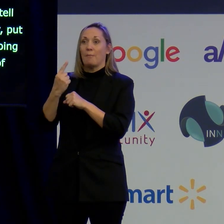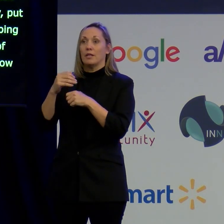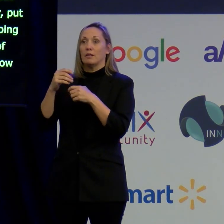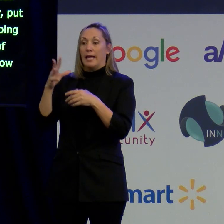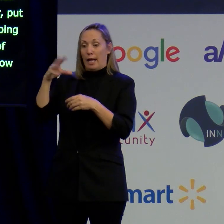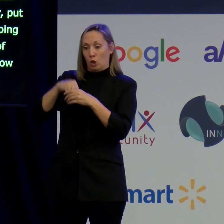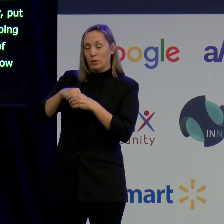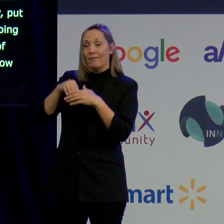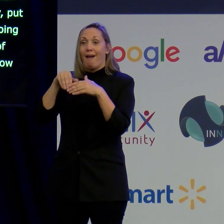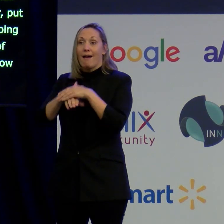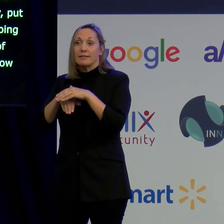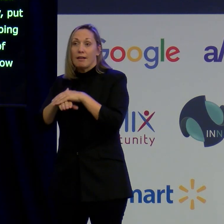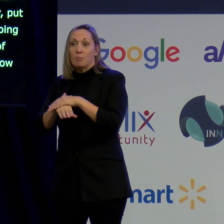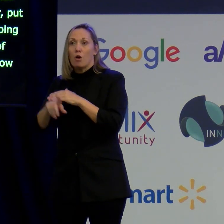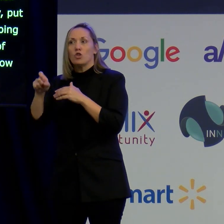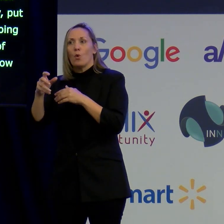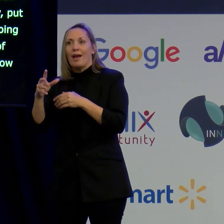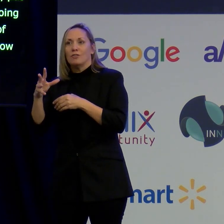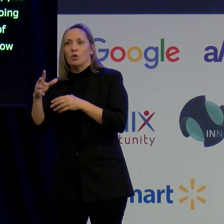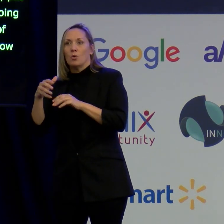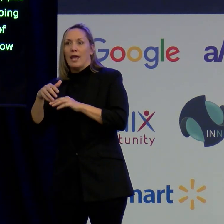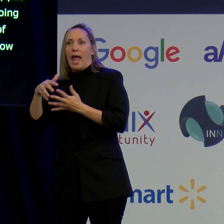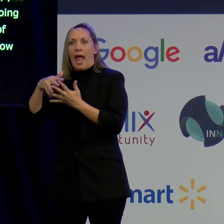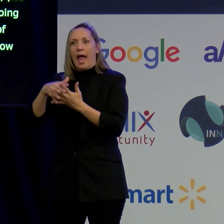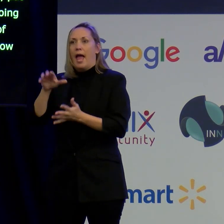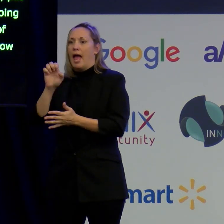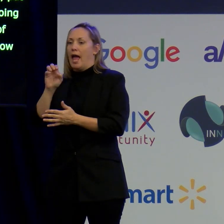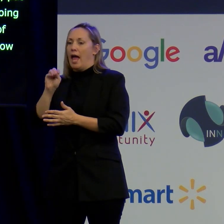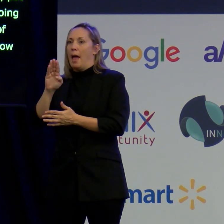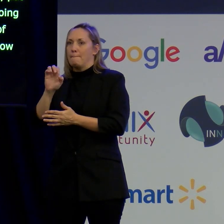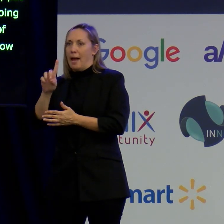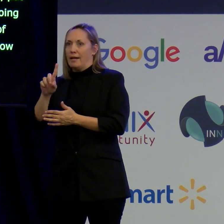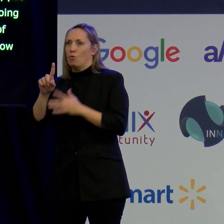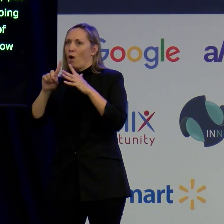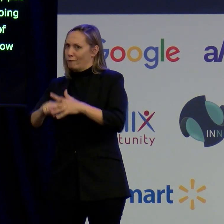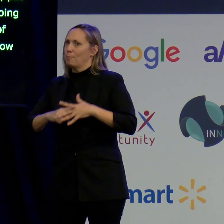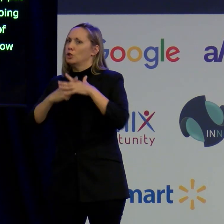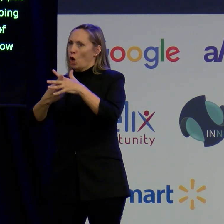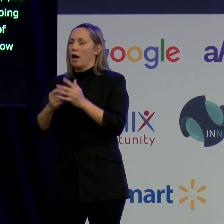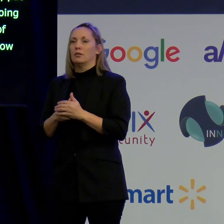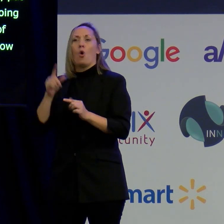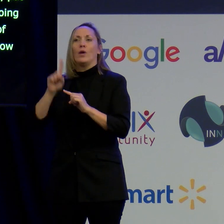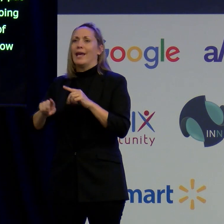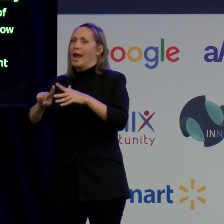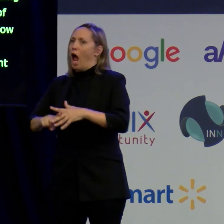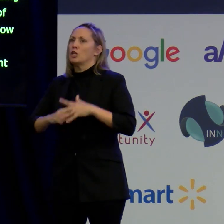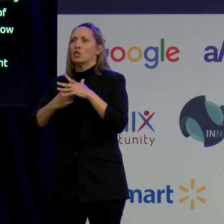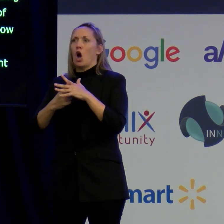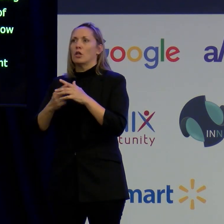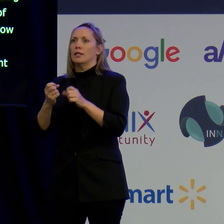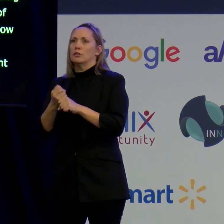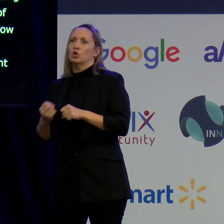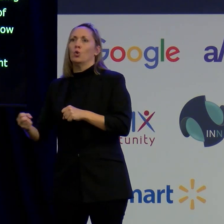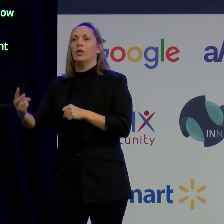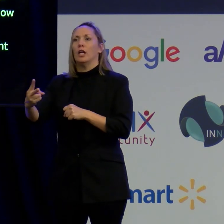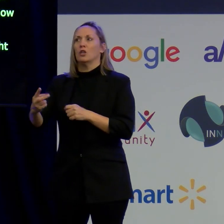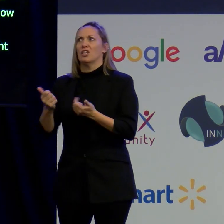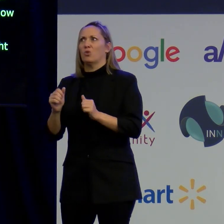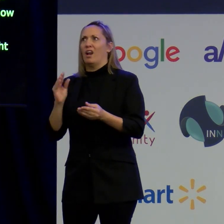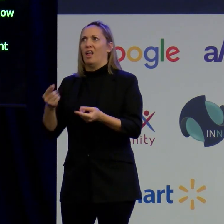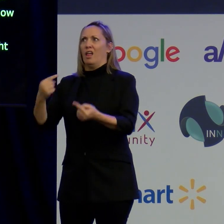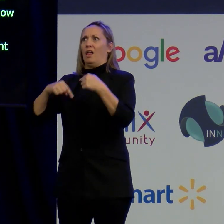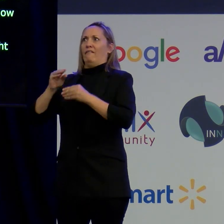accessibly, you've got to embed it right from the start. We cannot start this gig 2 years from now and try to